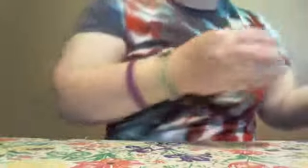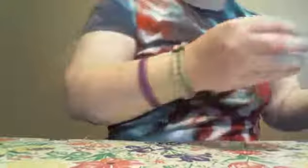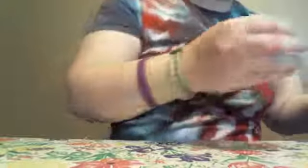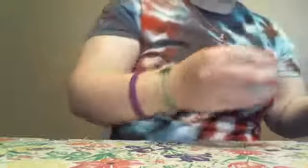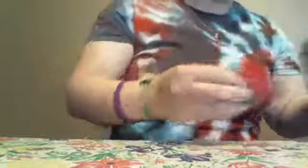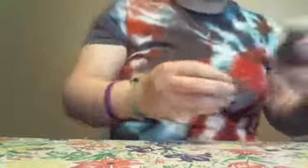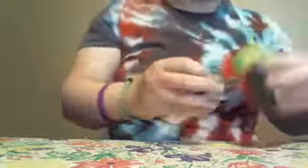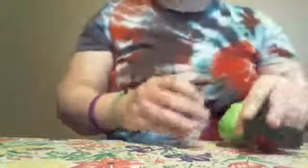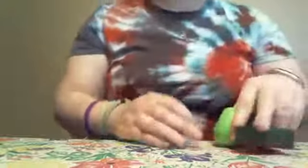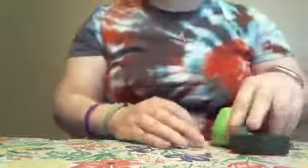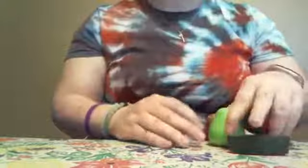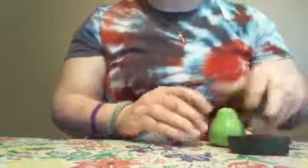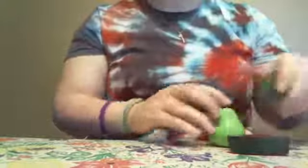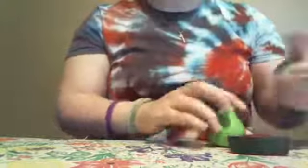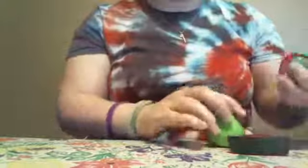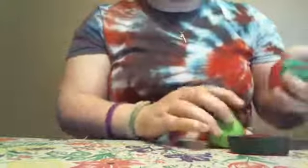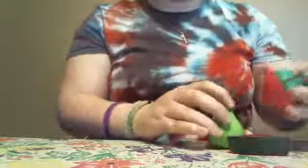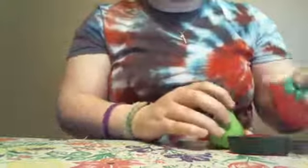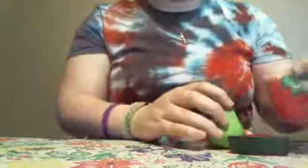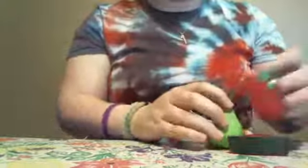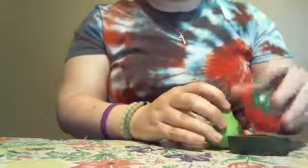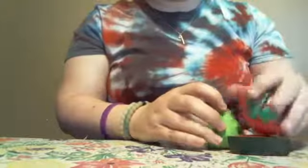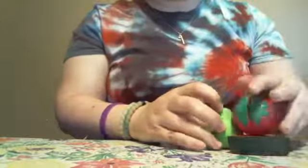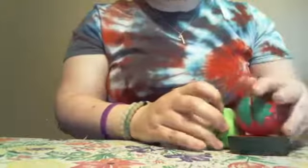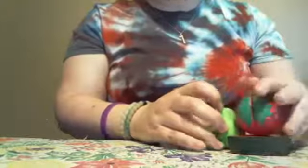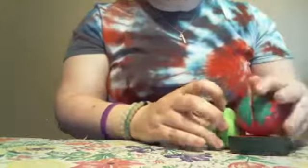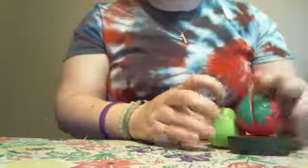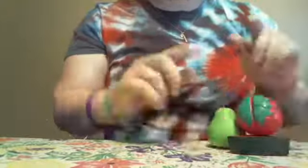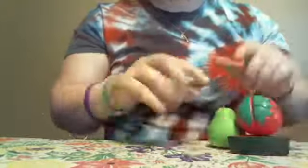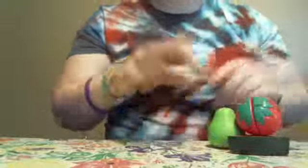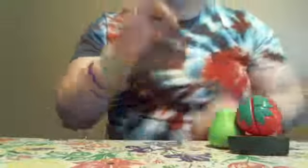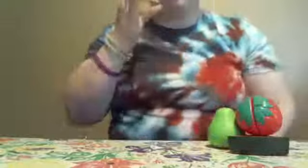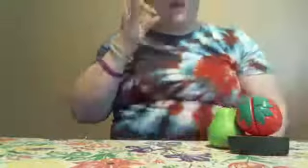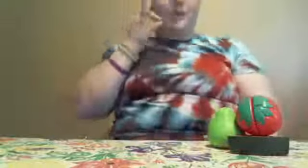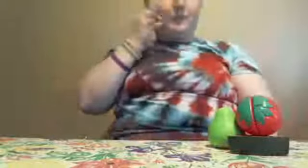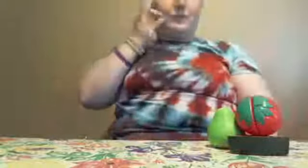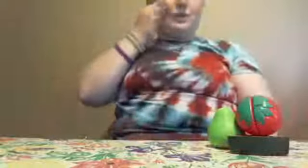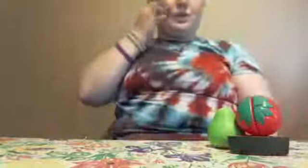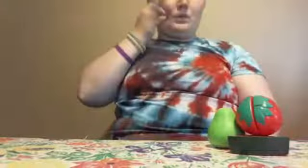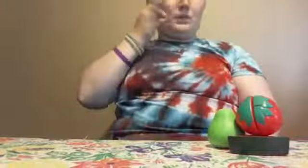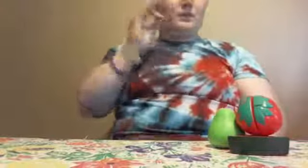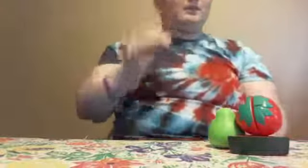vegetables. So we have our fruits. So this is our fruit.